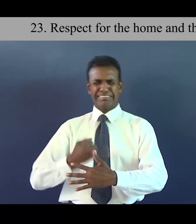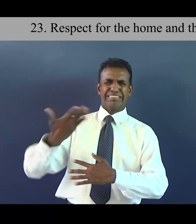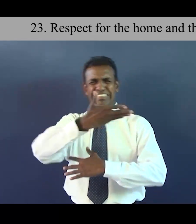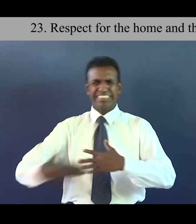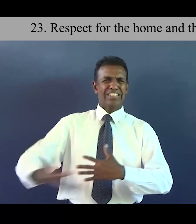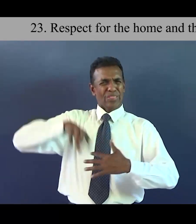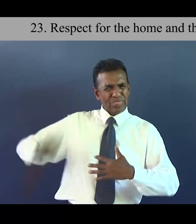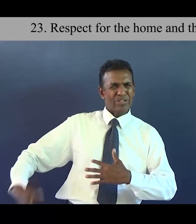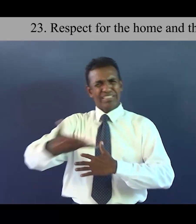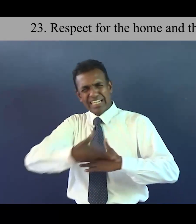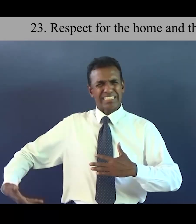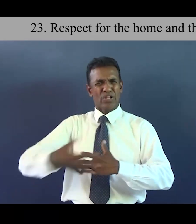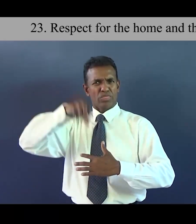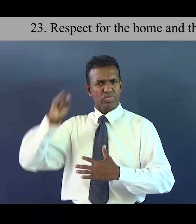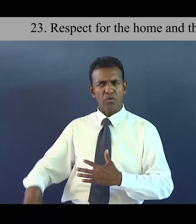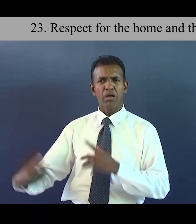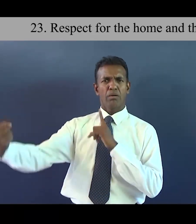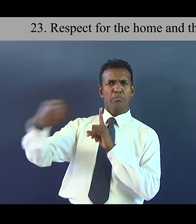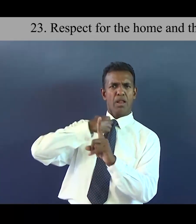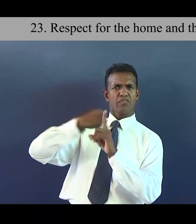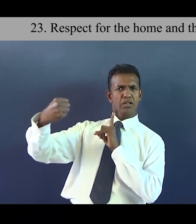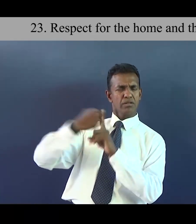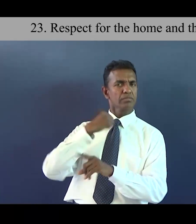help them decide these things.